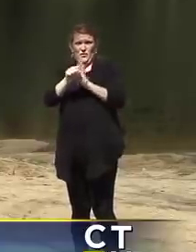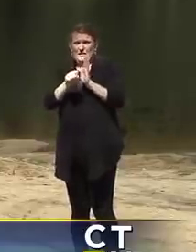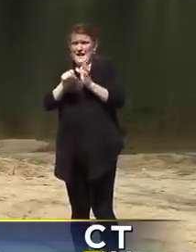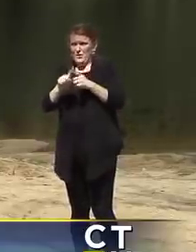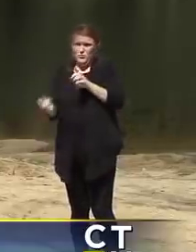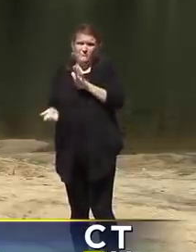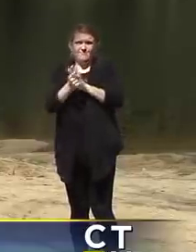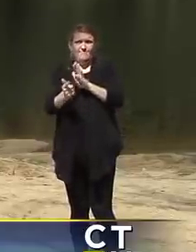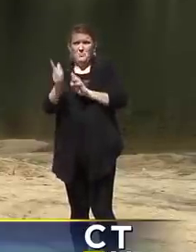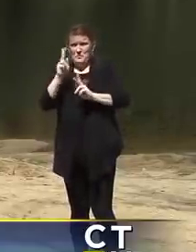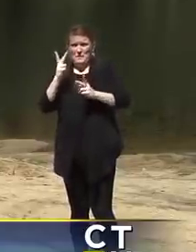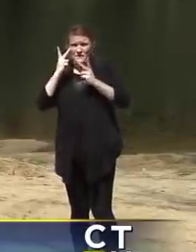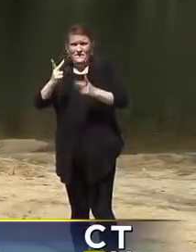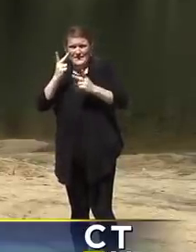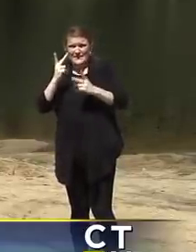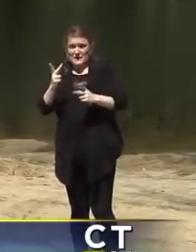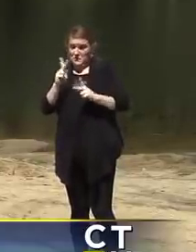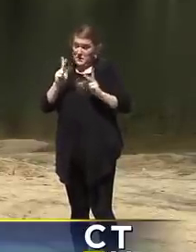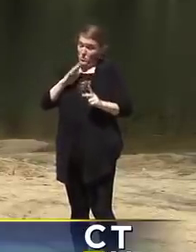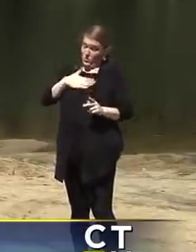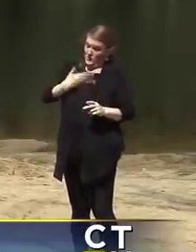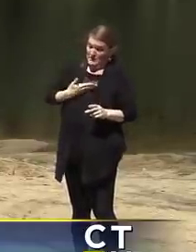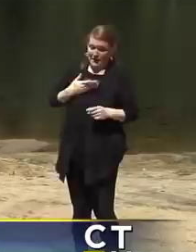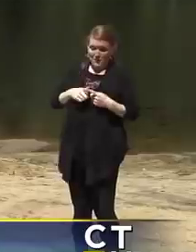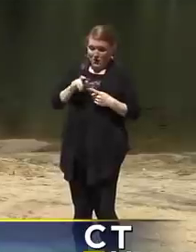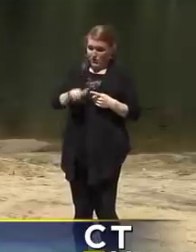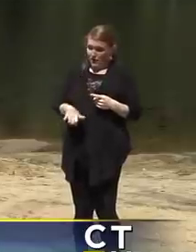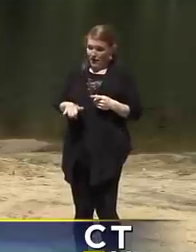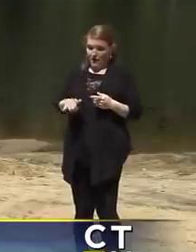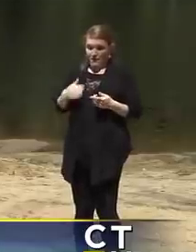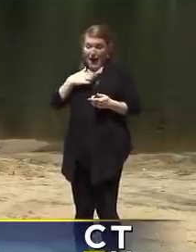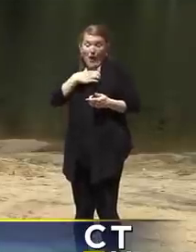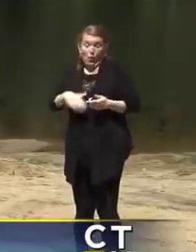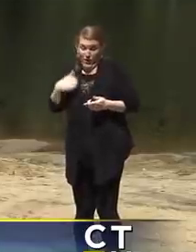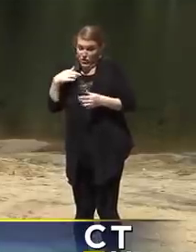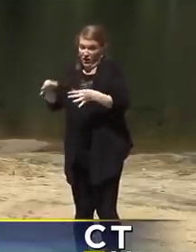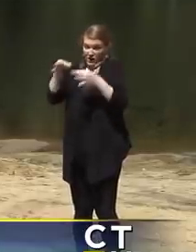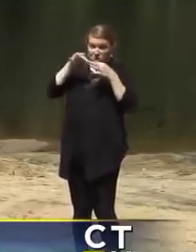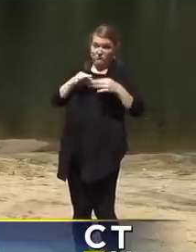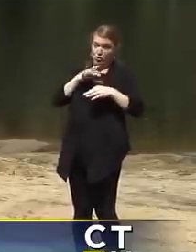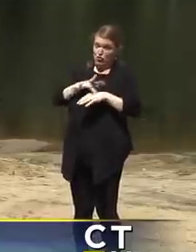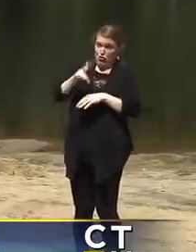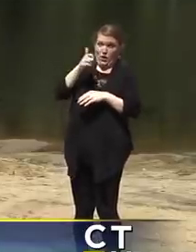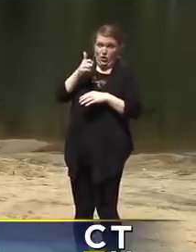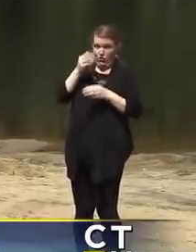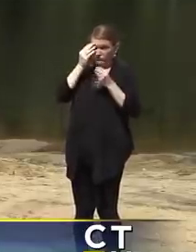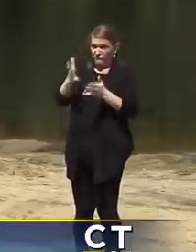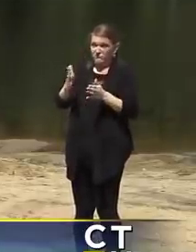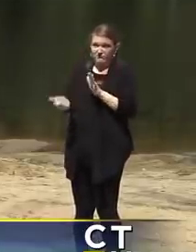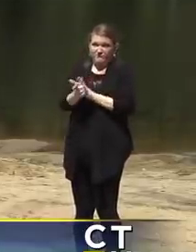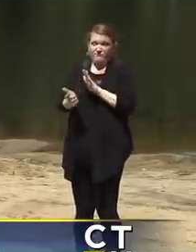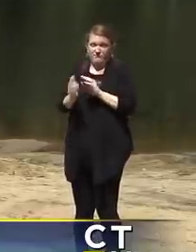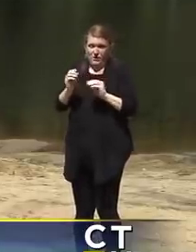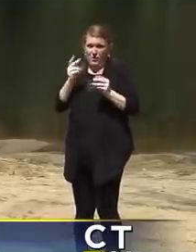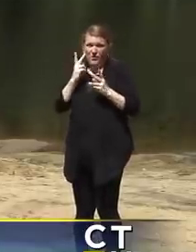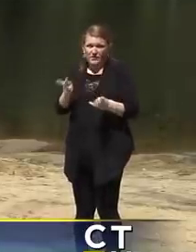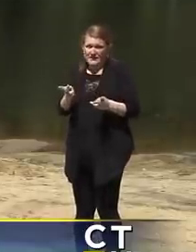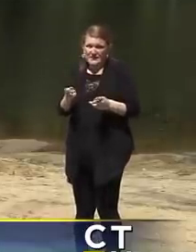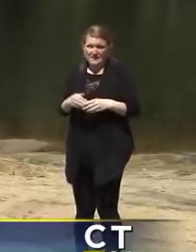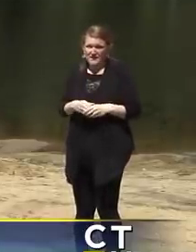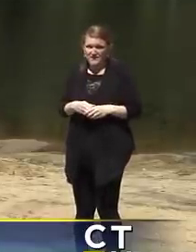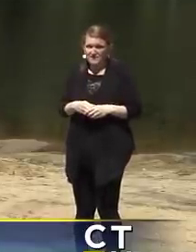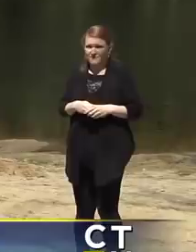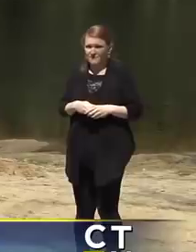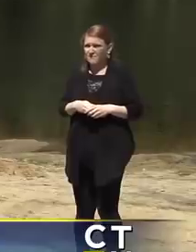that have been better? Yes. We were one of the first, very first to say, go back, you're going to be in a